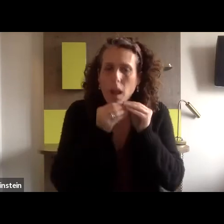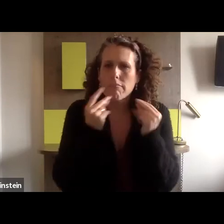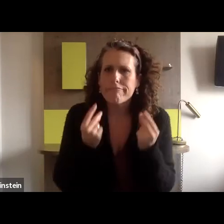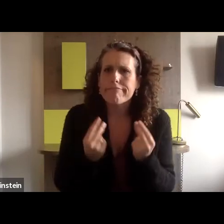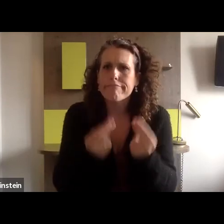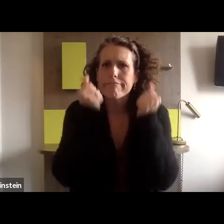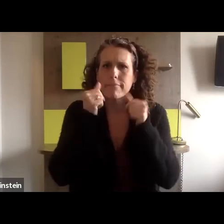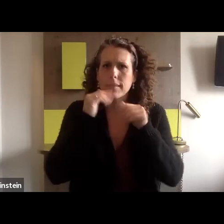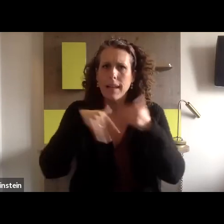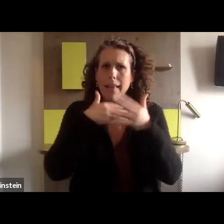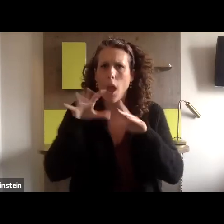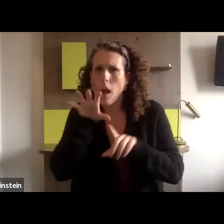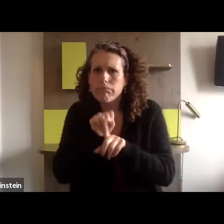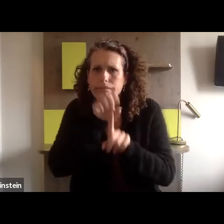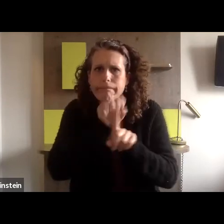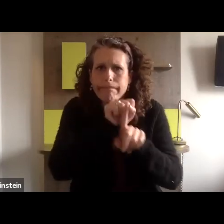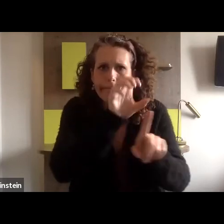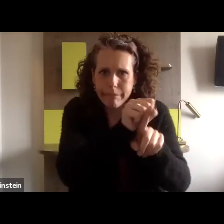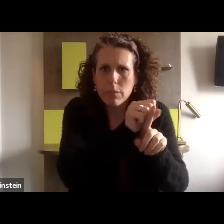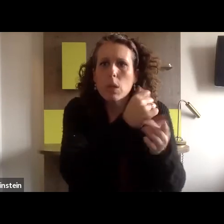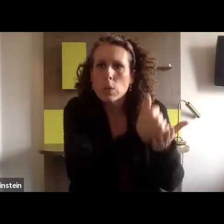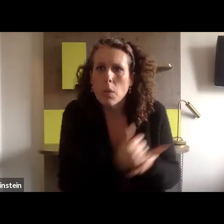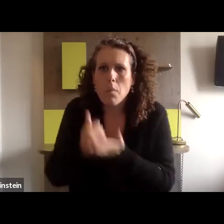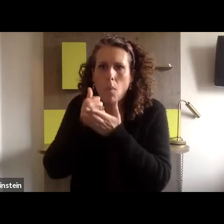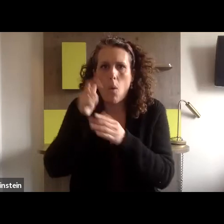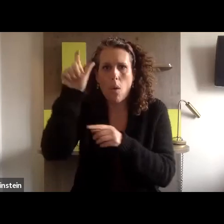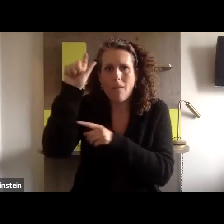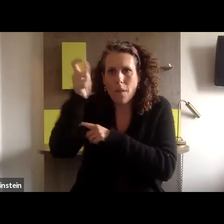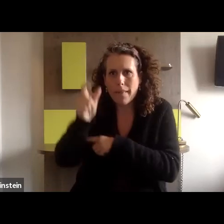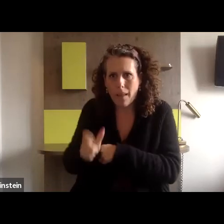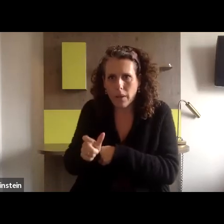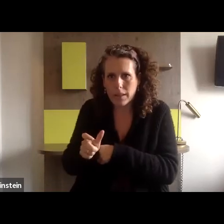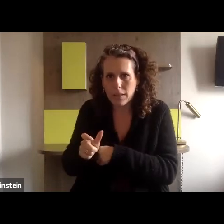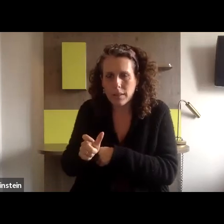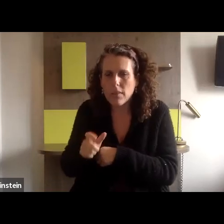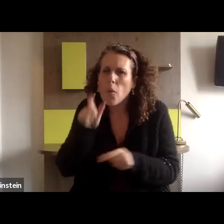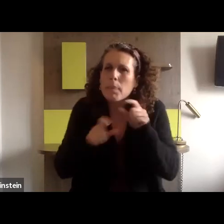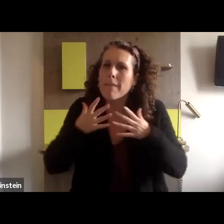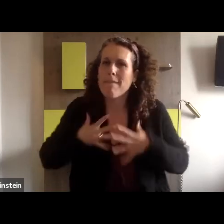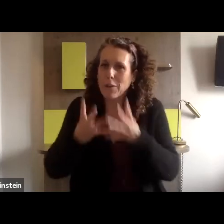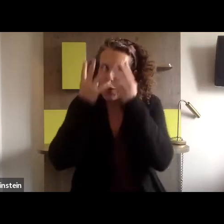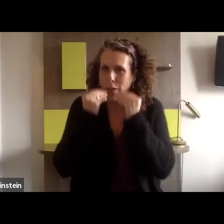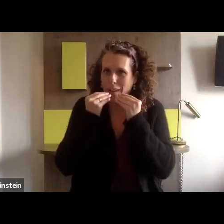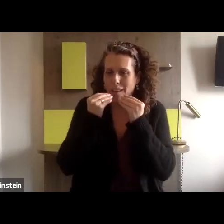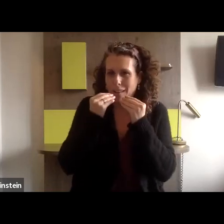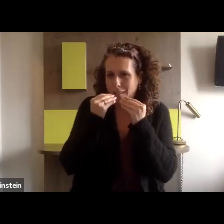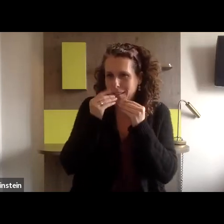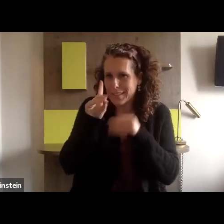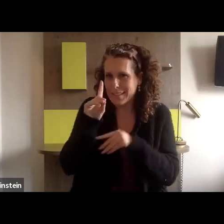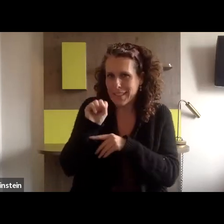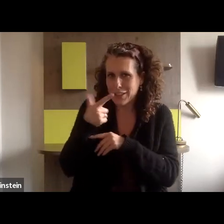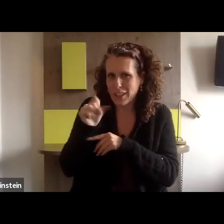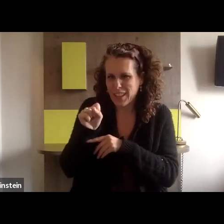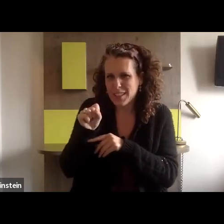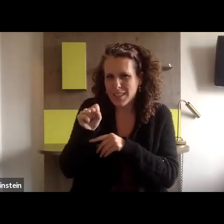assess vocabulary knowledge in Swiss German Sign Language learners. So basically, it's the learner